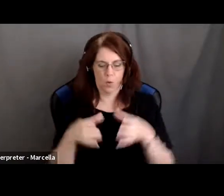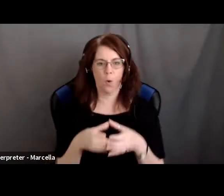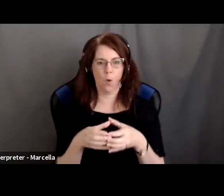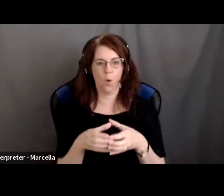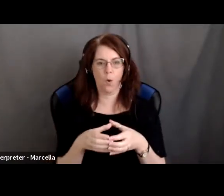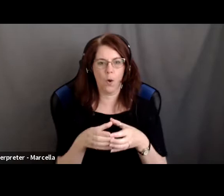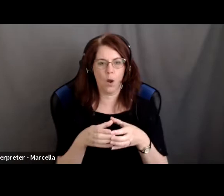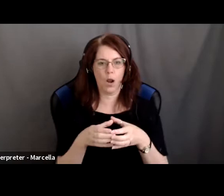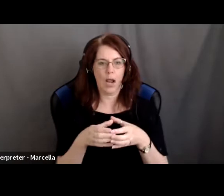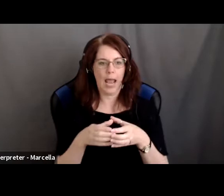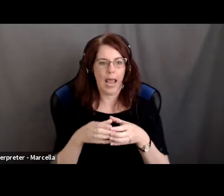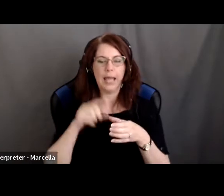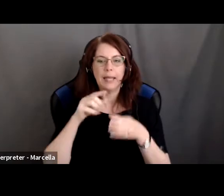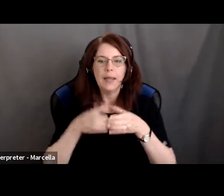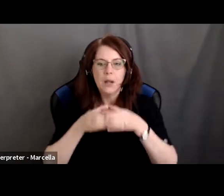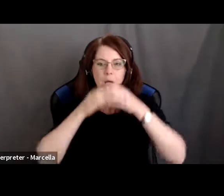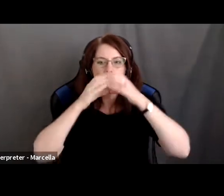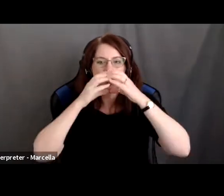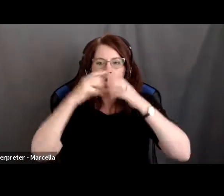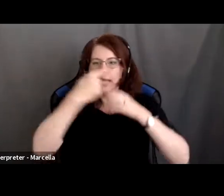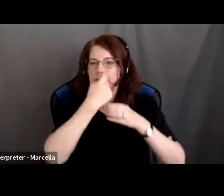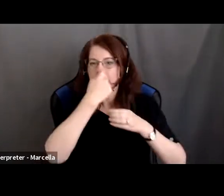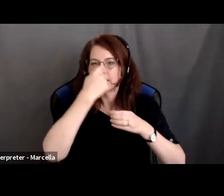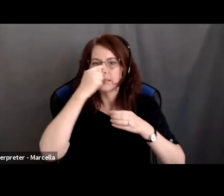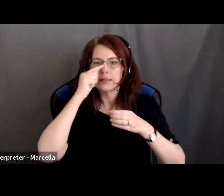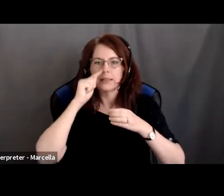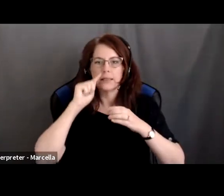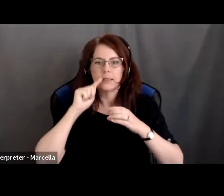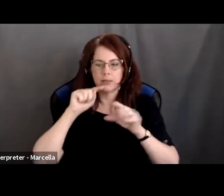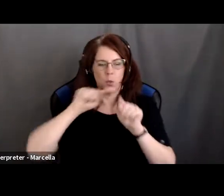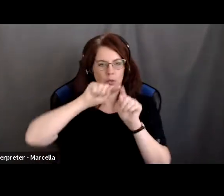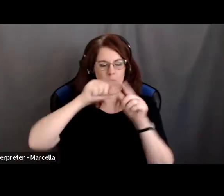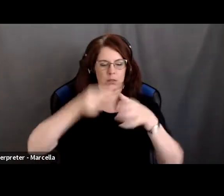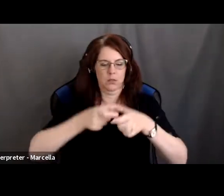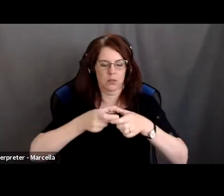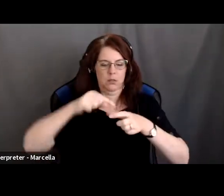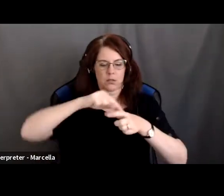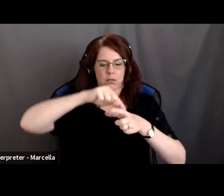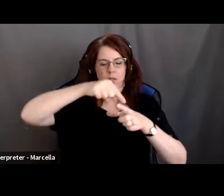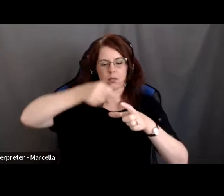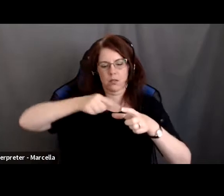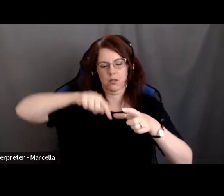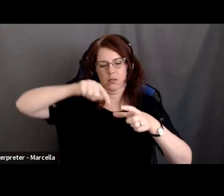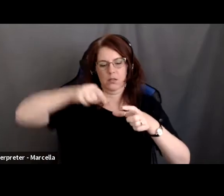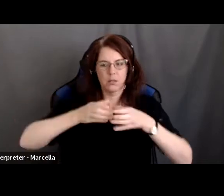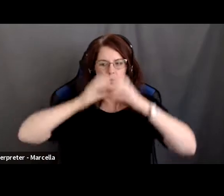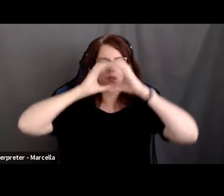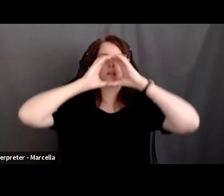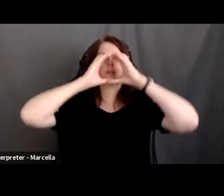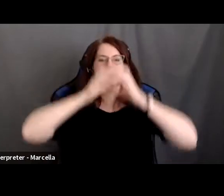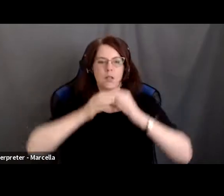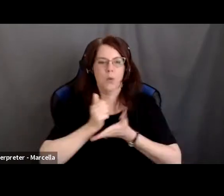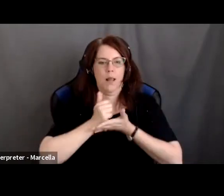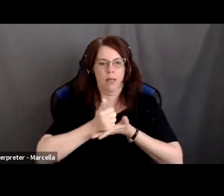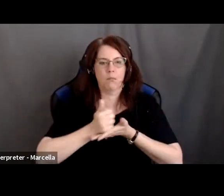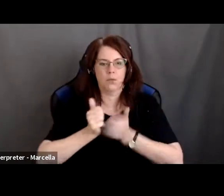it's got a little cutout so that your nose can go in that indentation. So it helps with